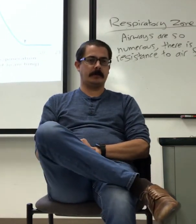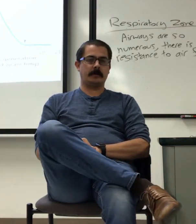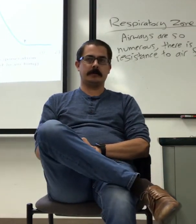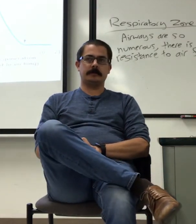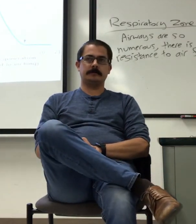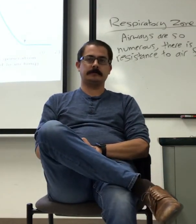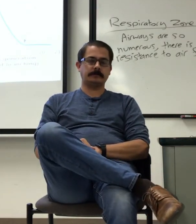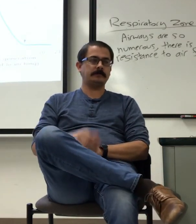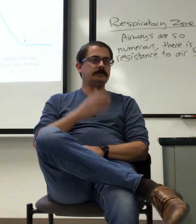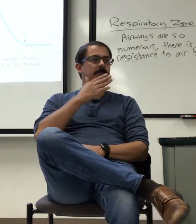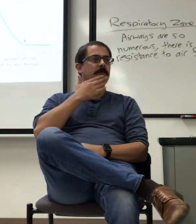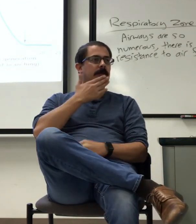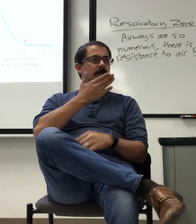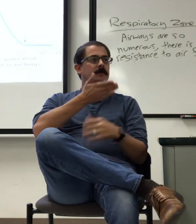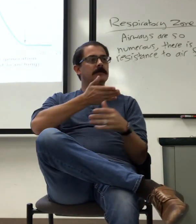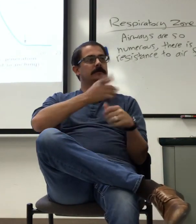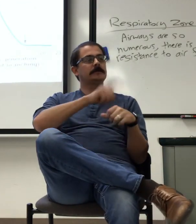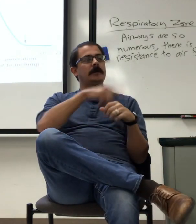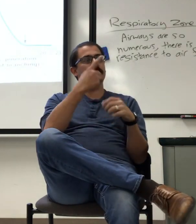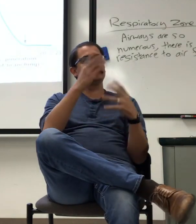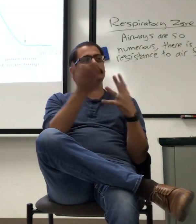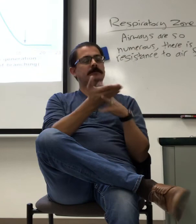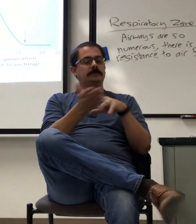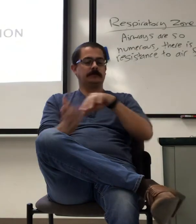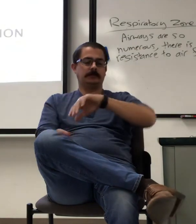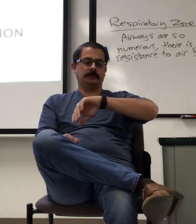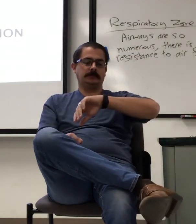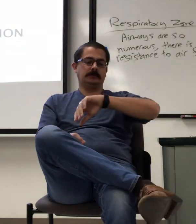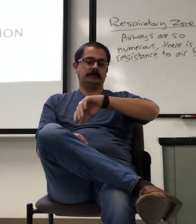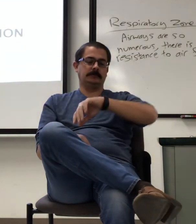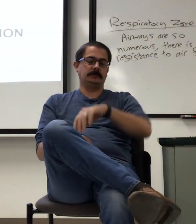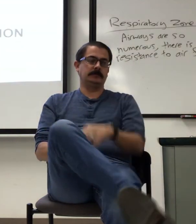All right, this is a good spot for a break. Come back at 12:30.